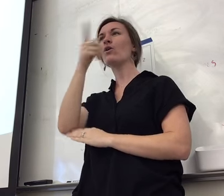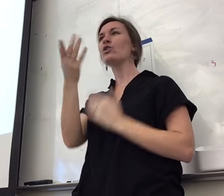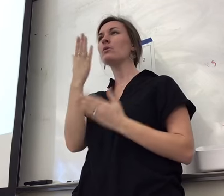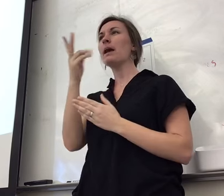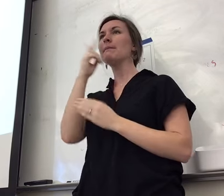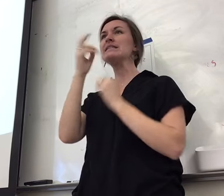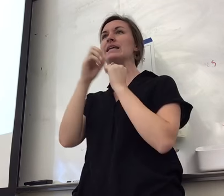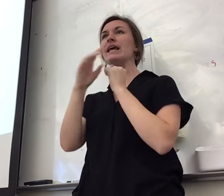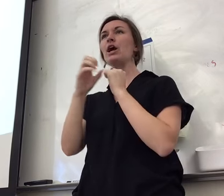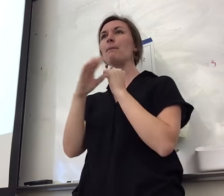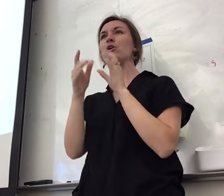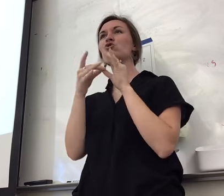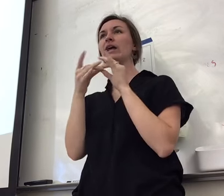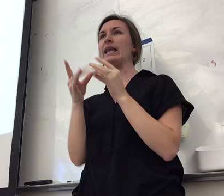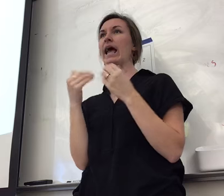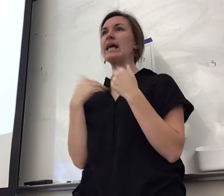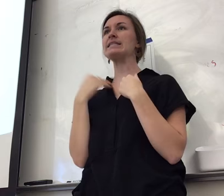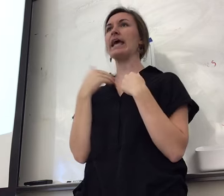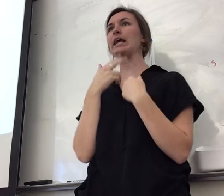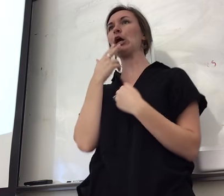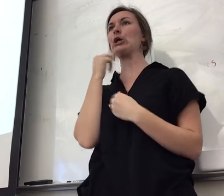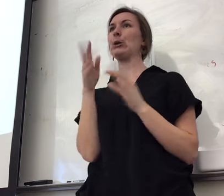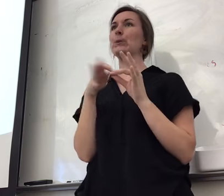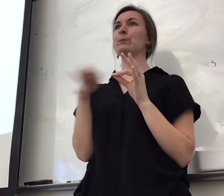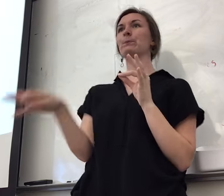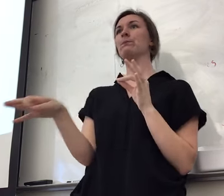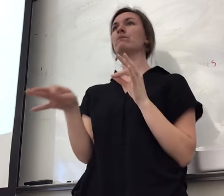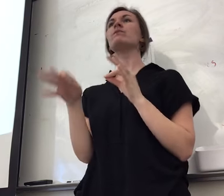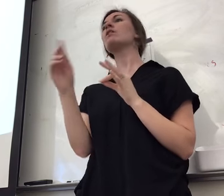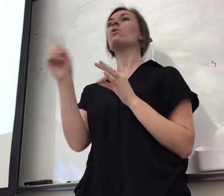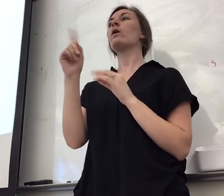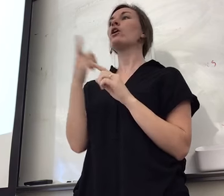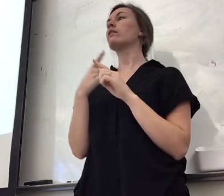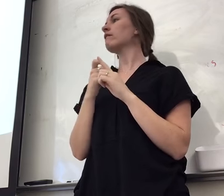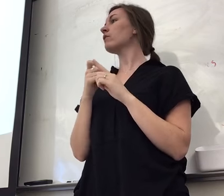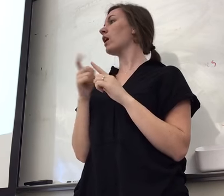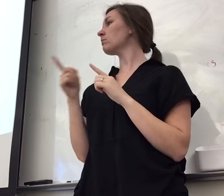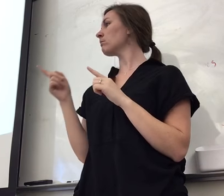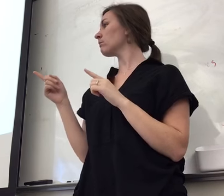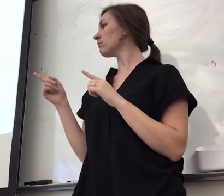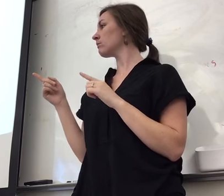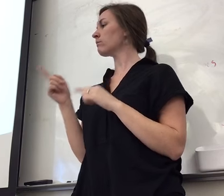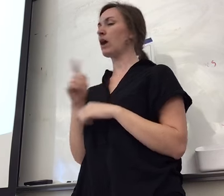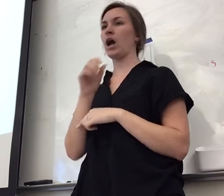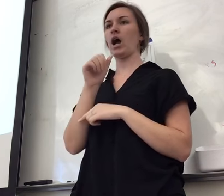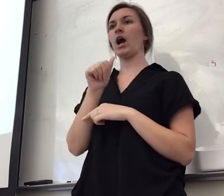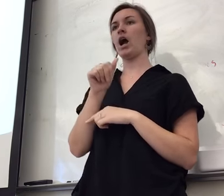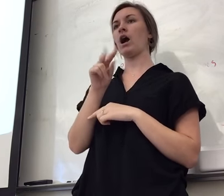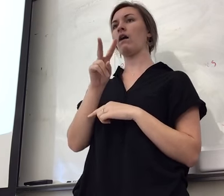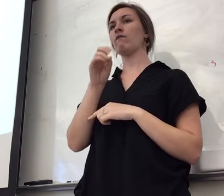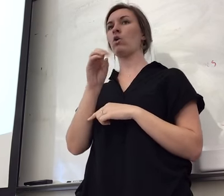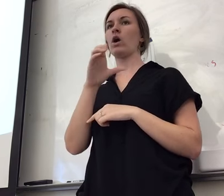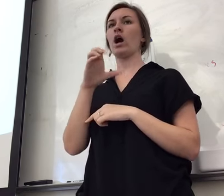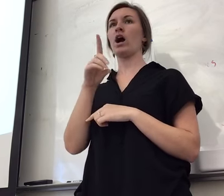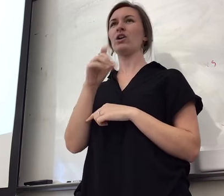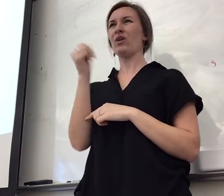avocados and it has like a cute little catchphrase. Where are those avocados from? Does anybody know what the slogan